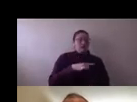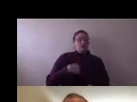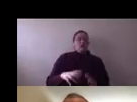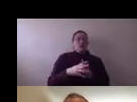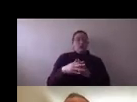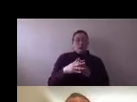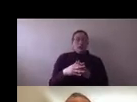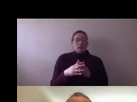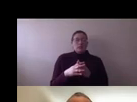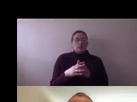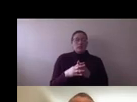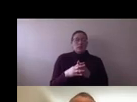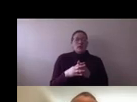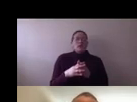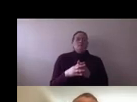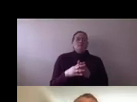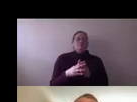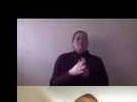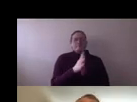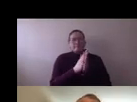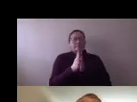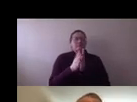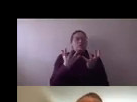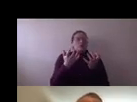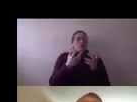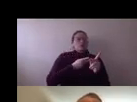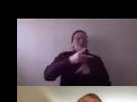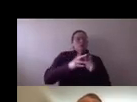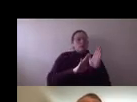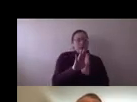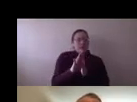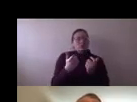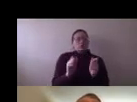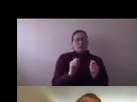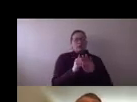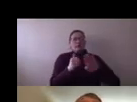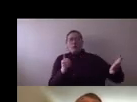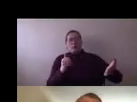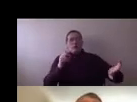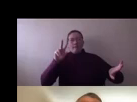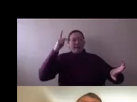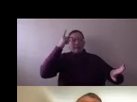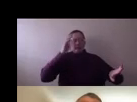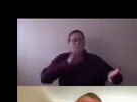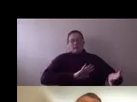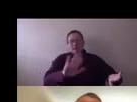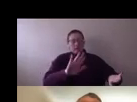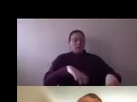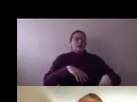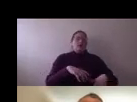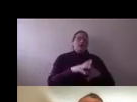mainly pursued professional developments, try to stay away from politics. They suffered racial